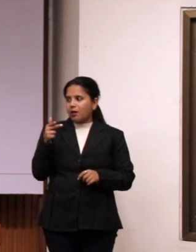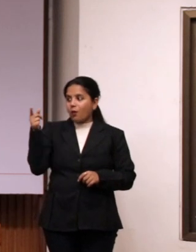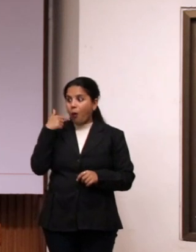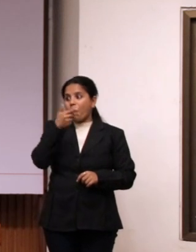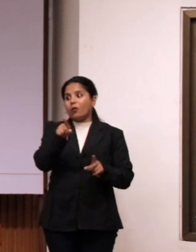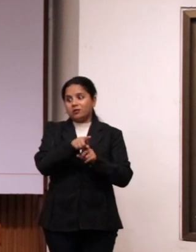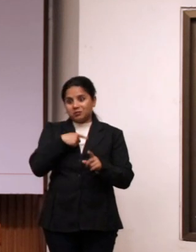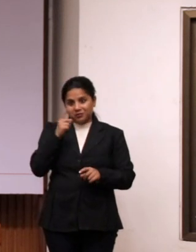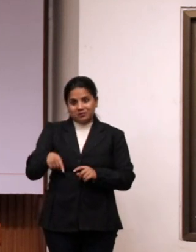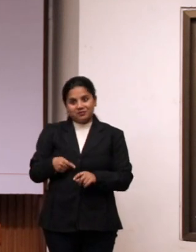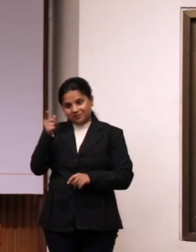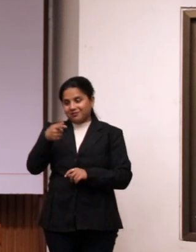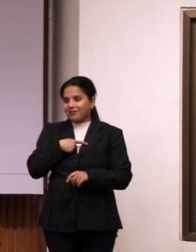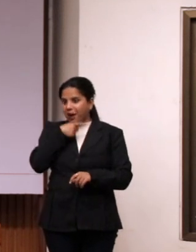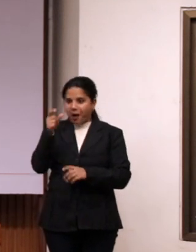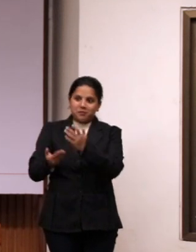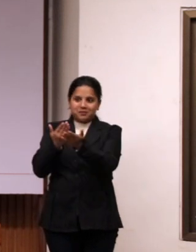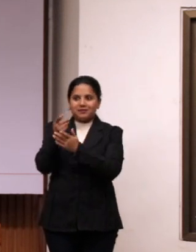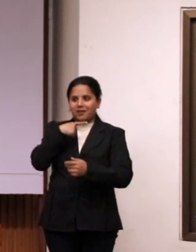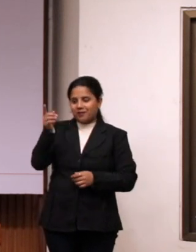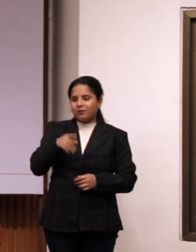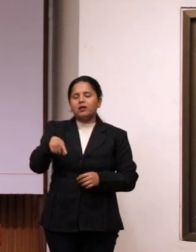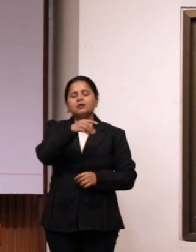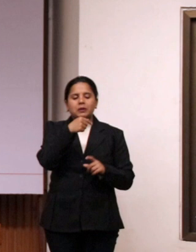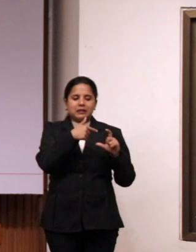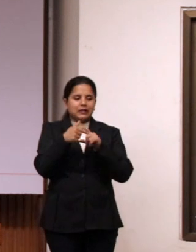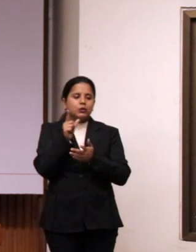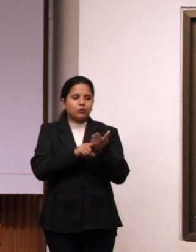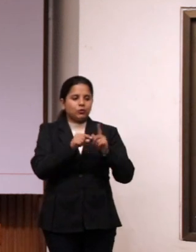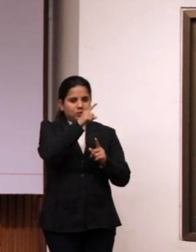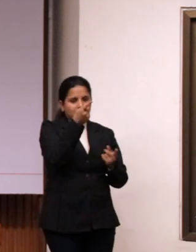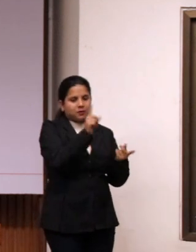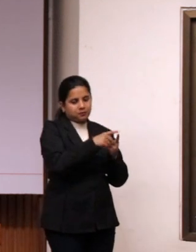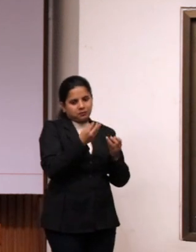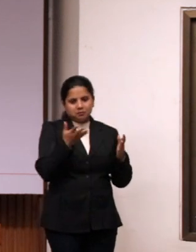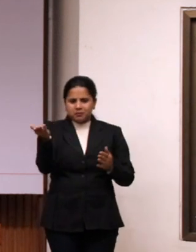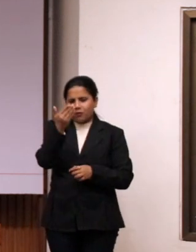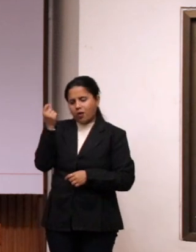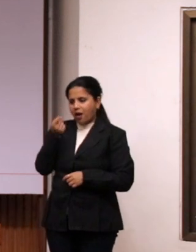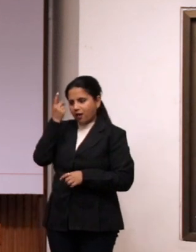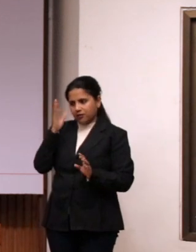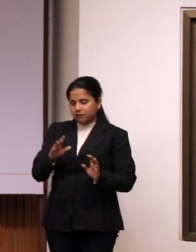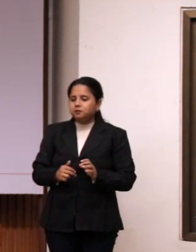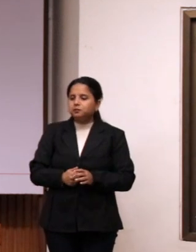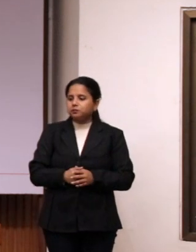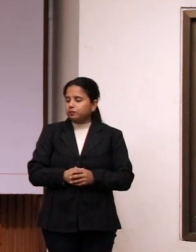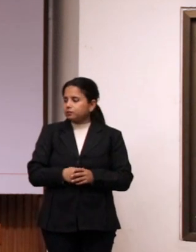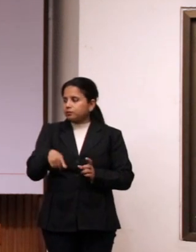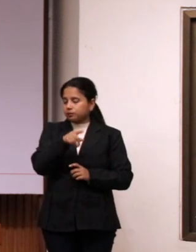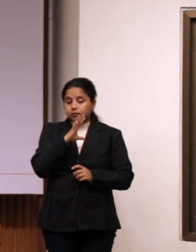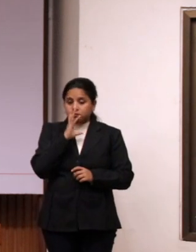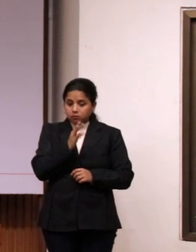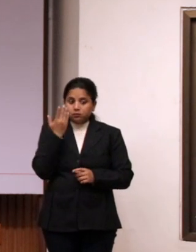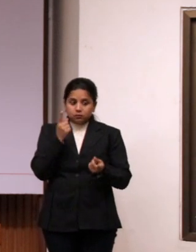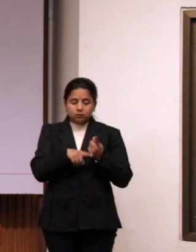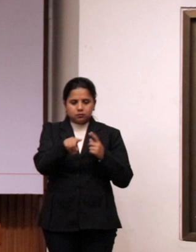said that we should avoid speaking. So this is somewhere in Eastern UP, so you, many of you will understand where. So it was a real thing